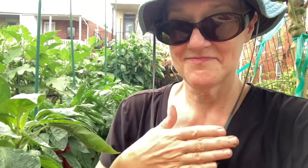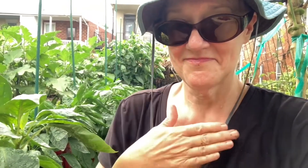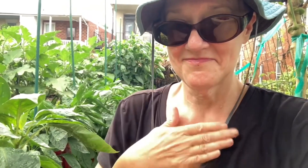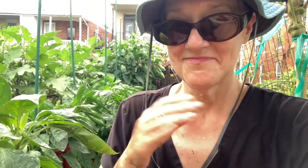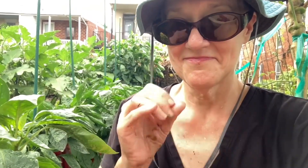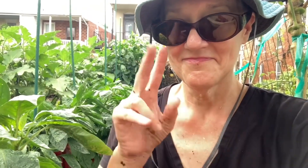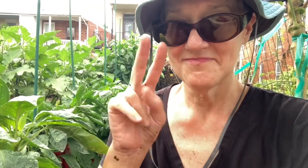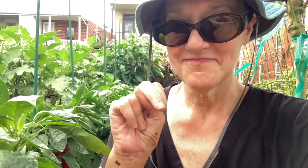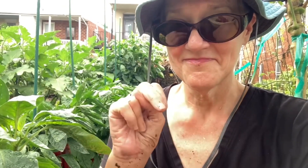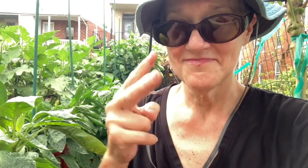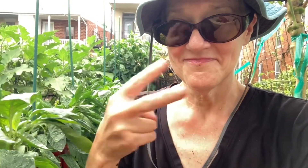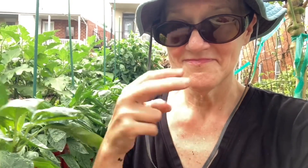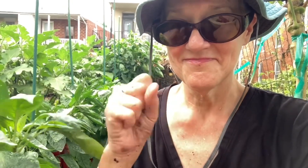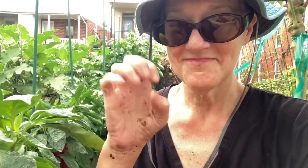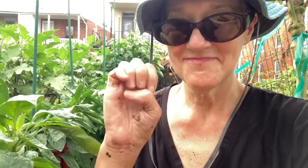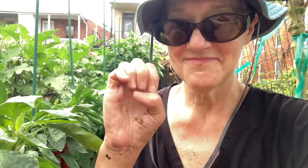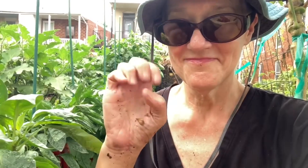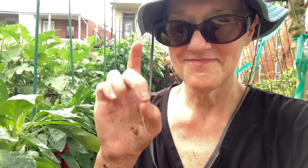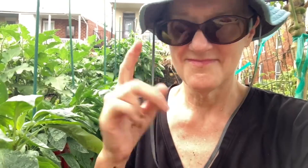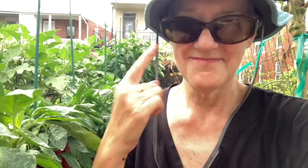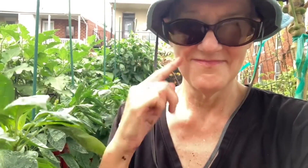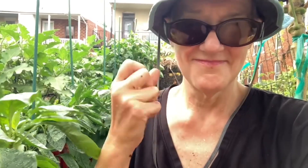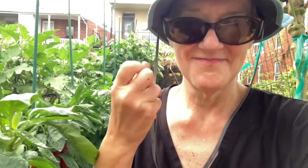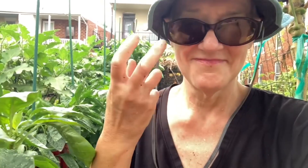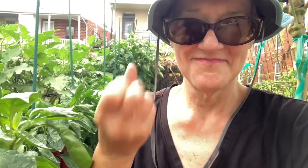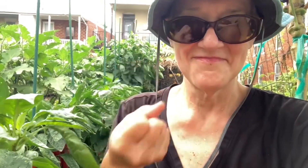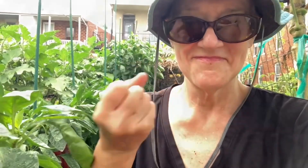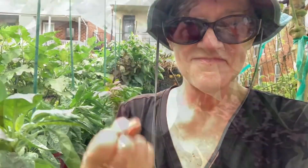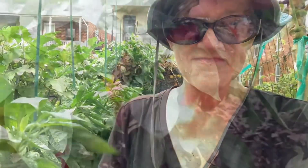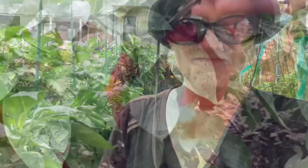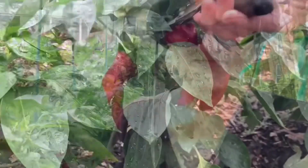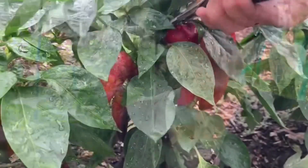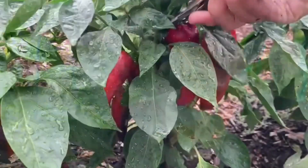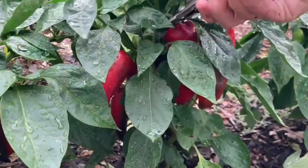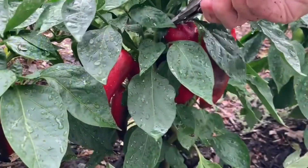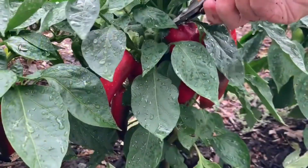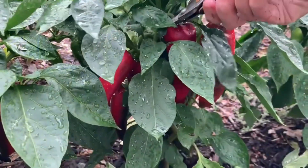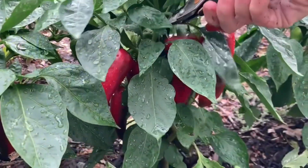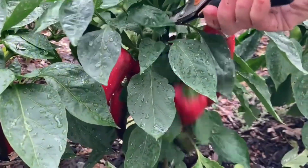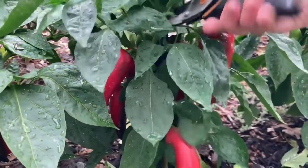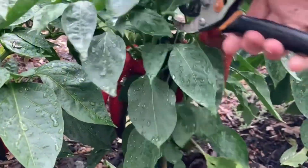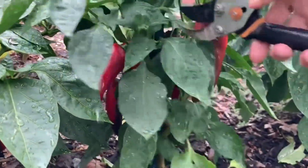grown from the seeds that I've been saving for several years.